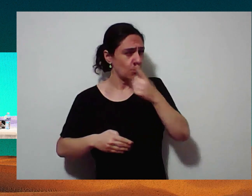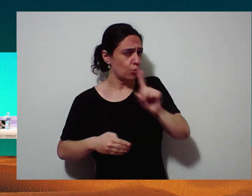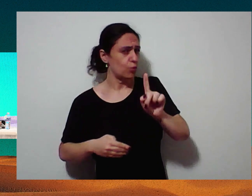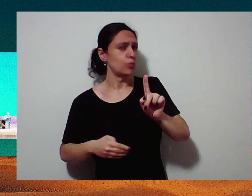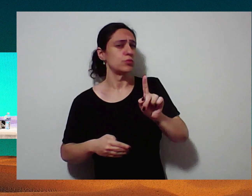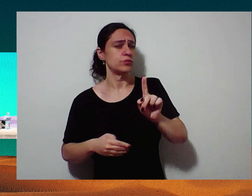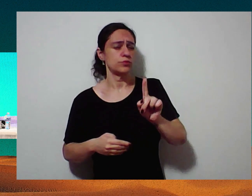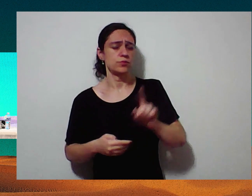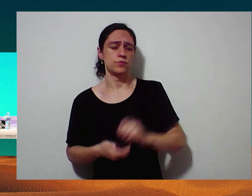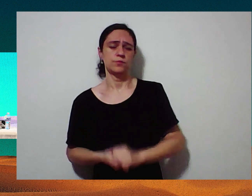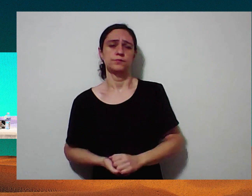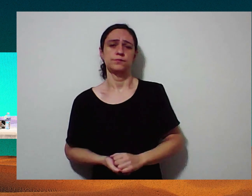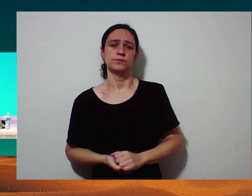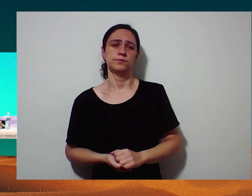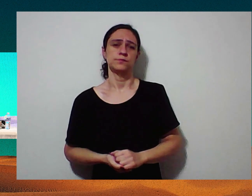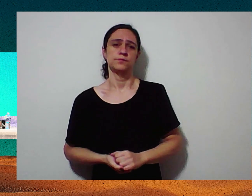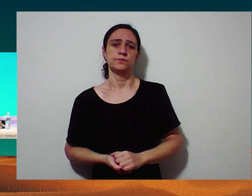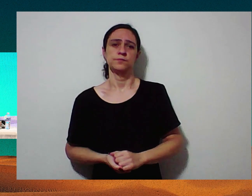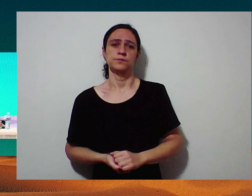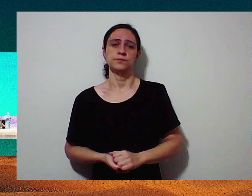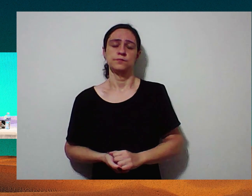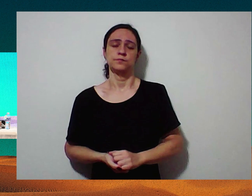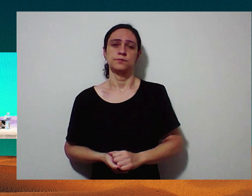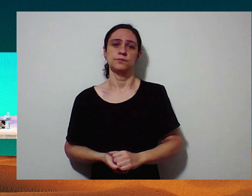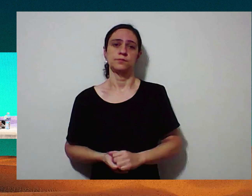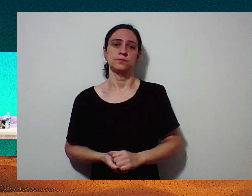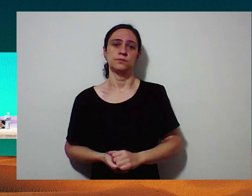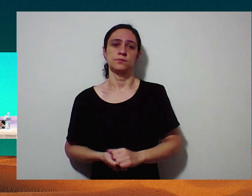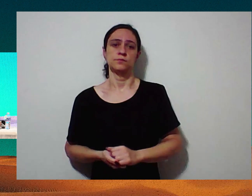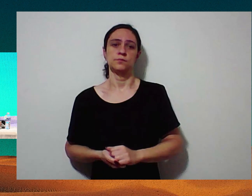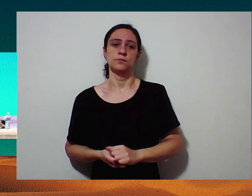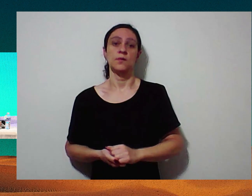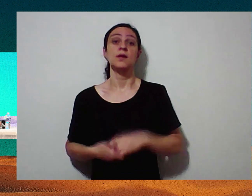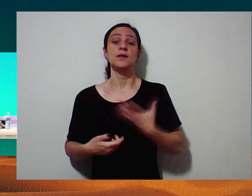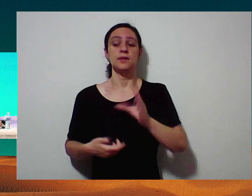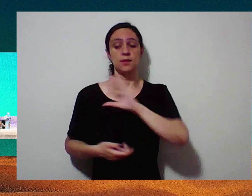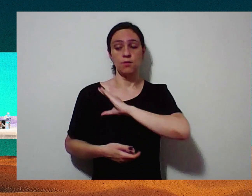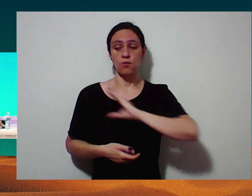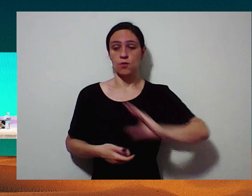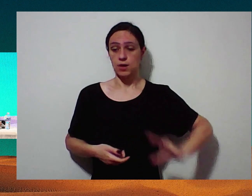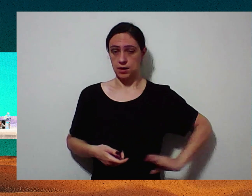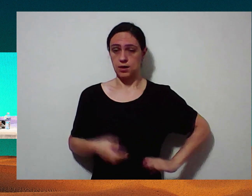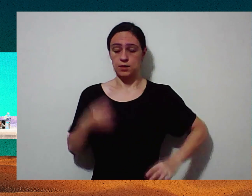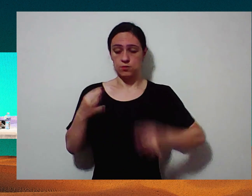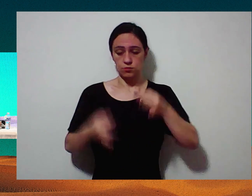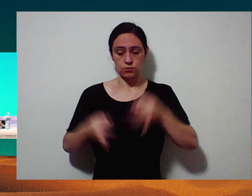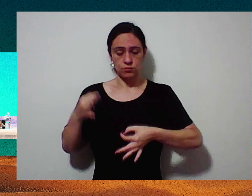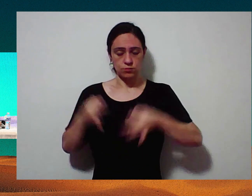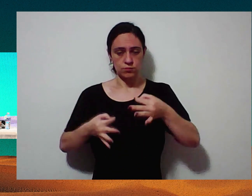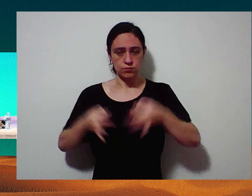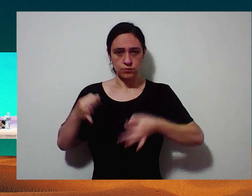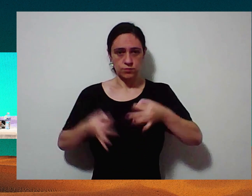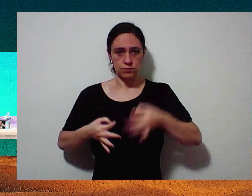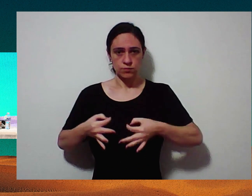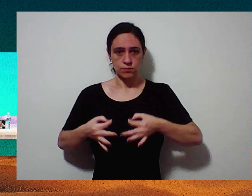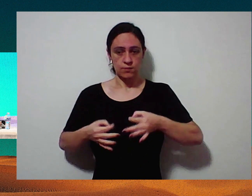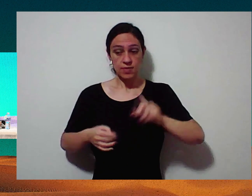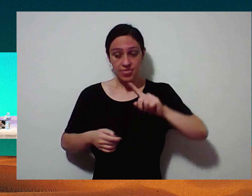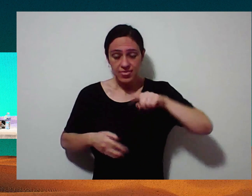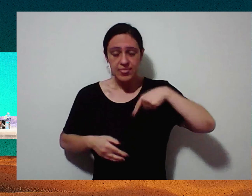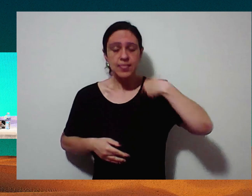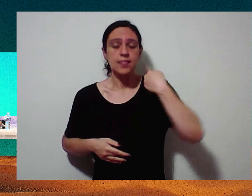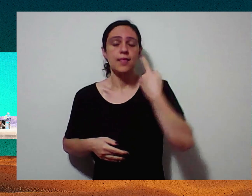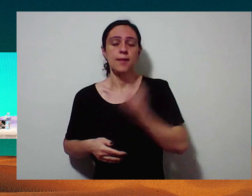a portion of disobedience, para Cristo julgar. so Christ may judge. Aí então Cristo julgará e